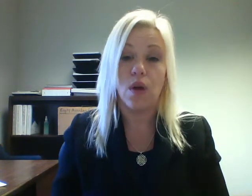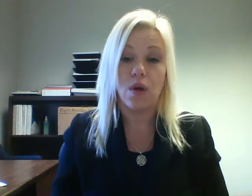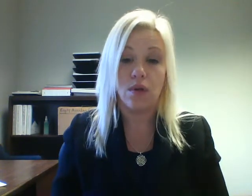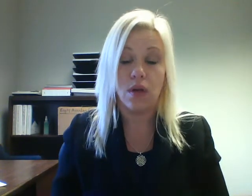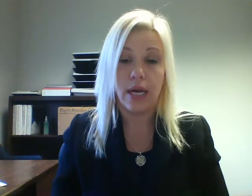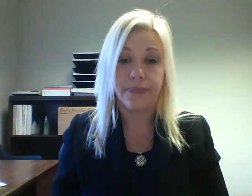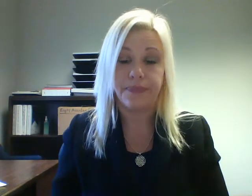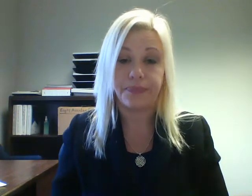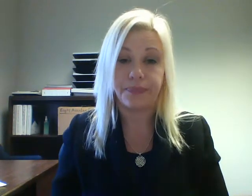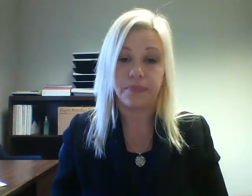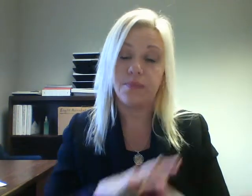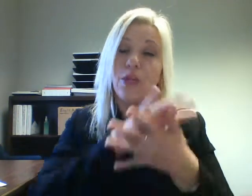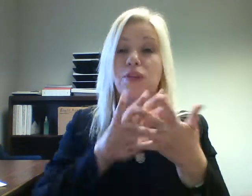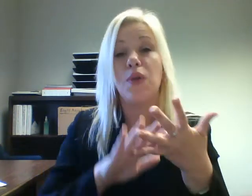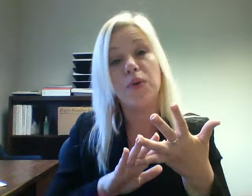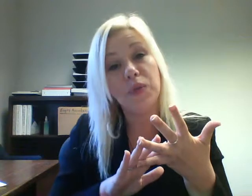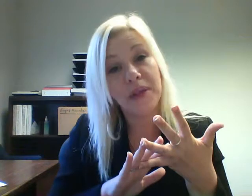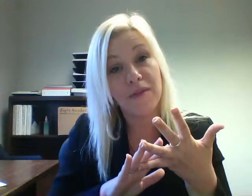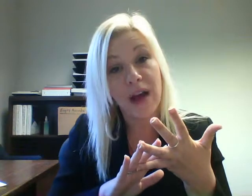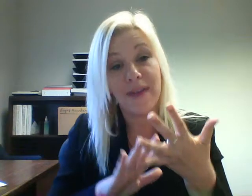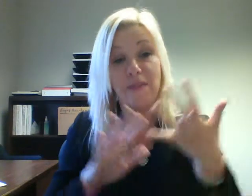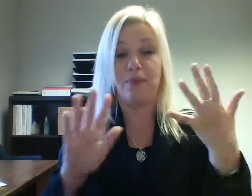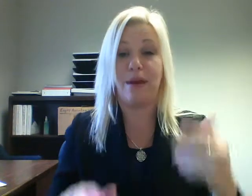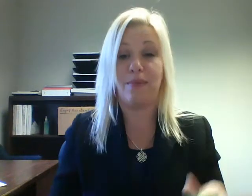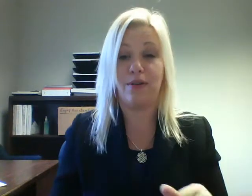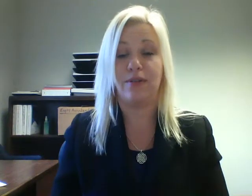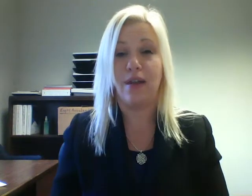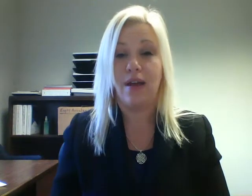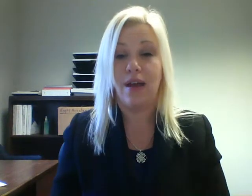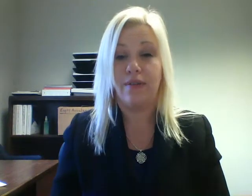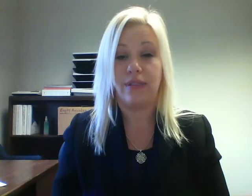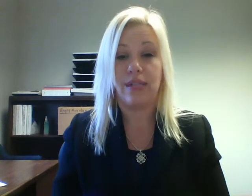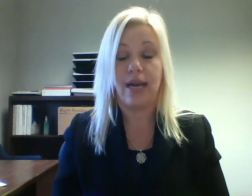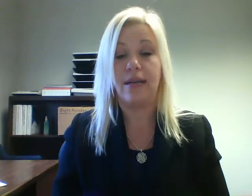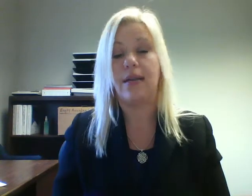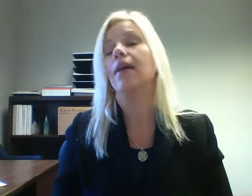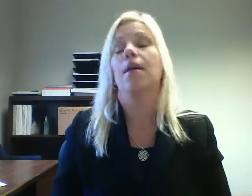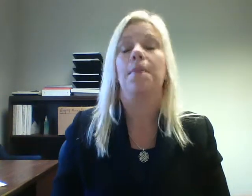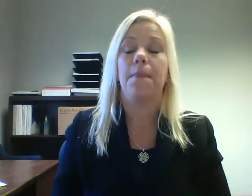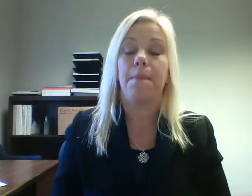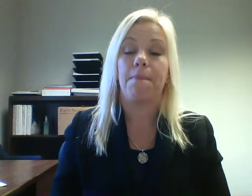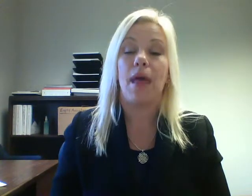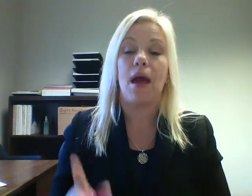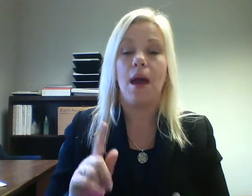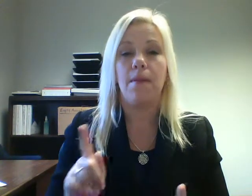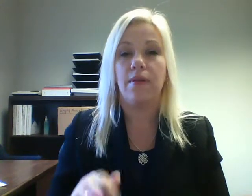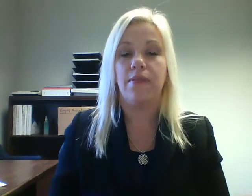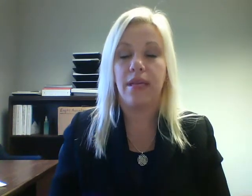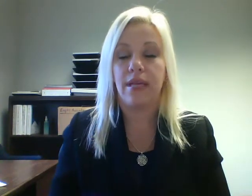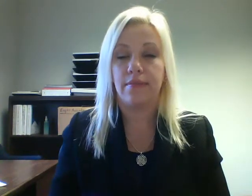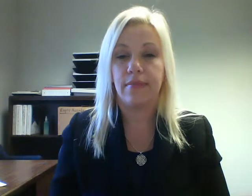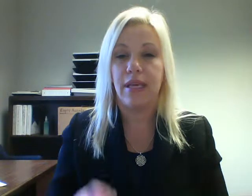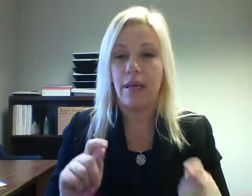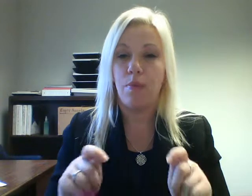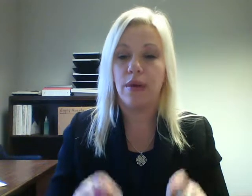all, so those would be the 5 parameters of a sign. A couple of key points